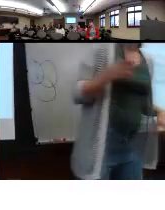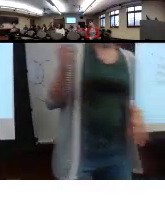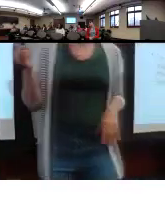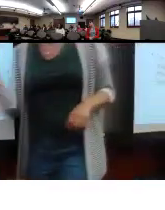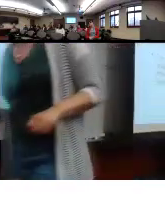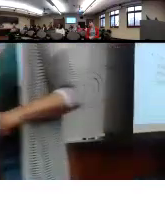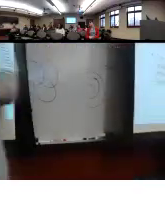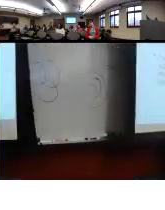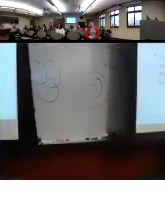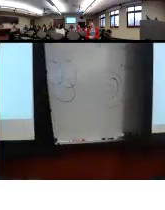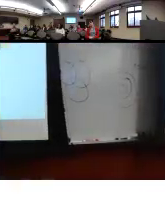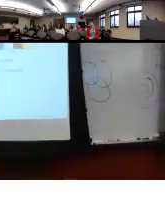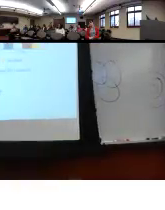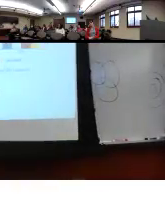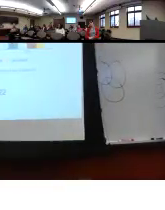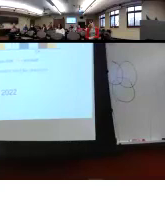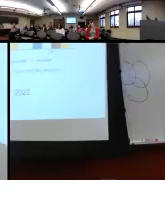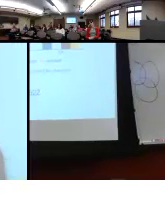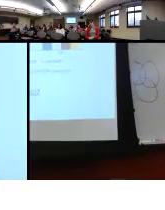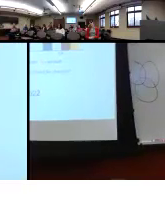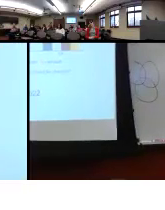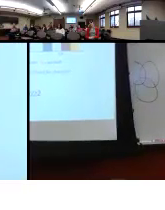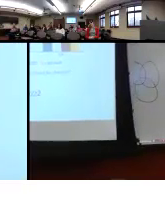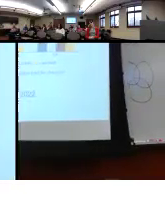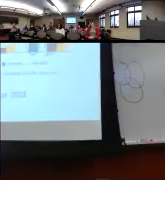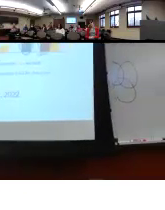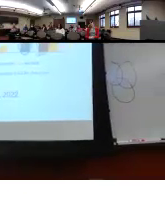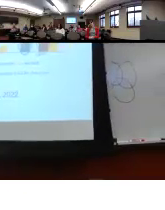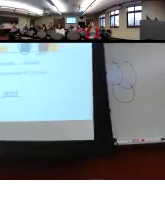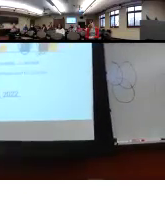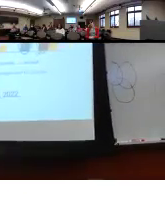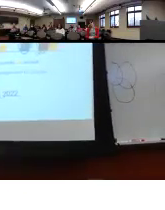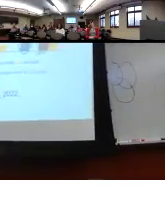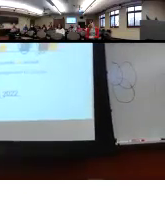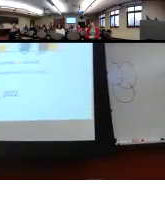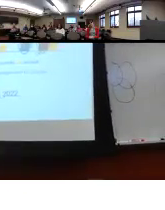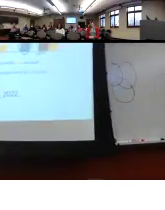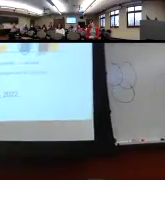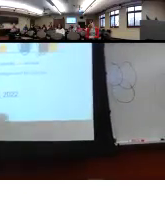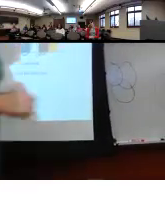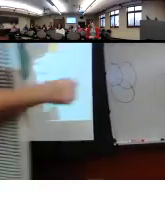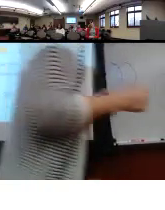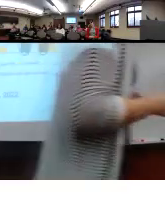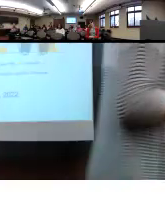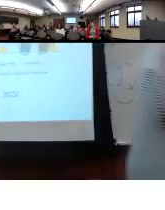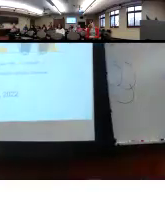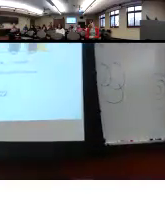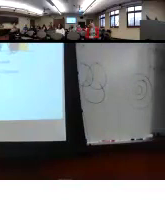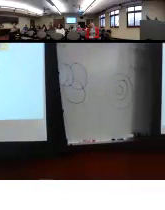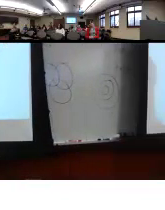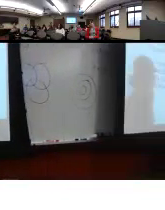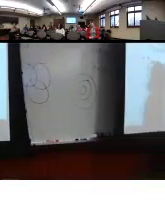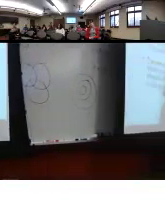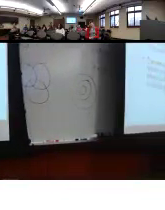domains. So I have a graph over there on the side. Let me just put some things up. This is from Gür and